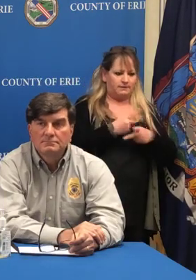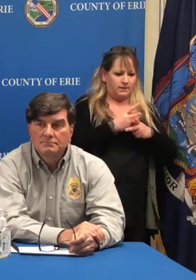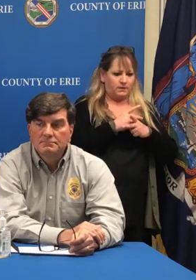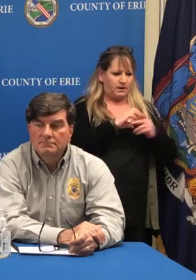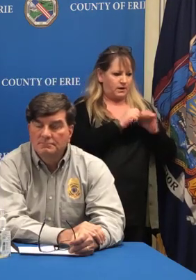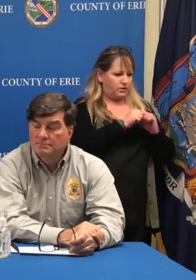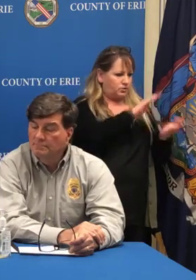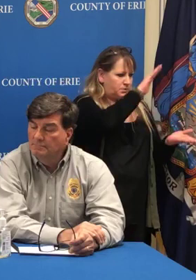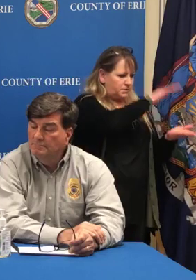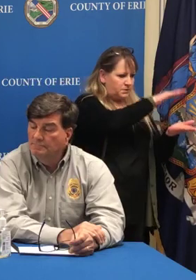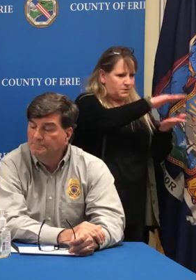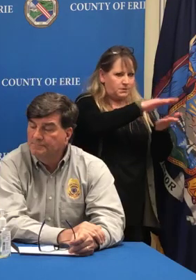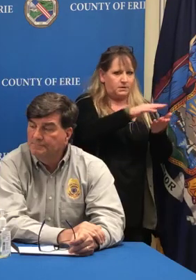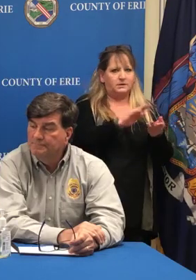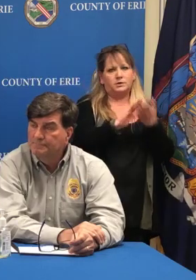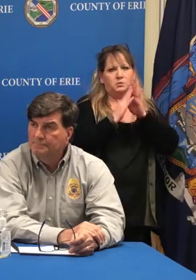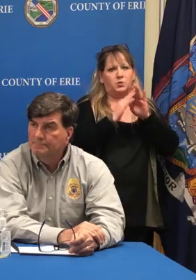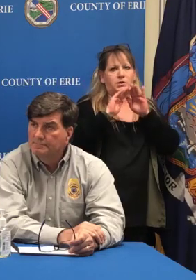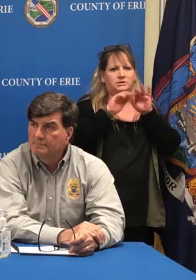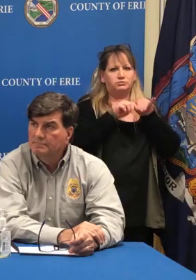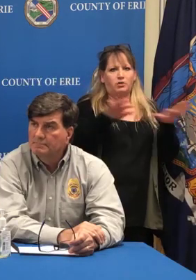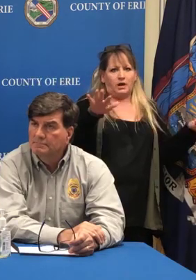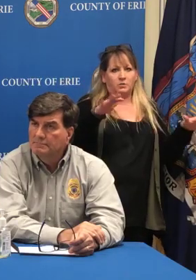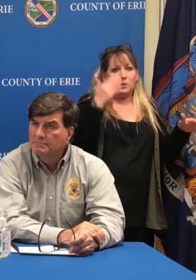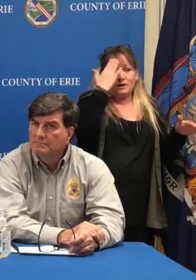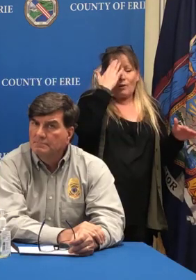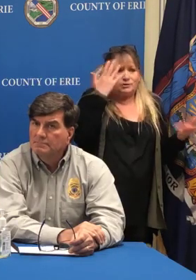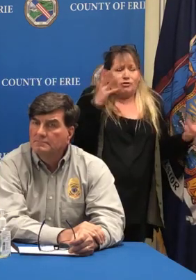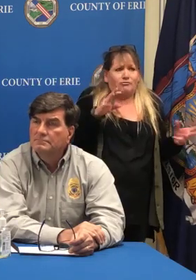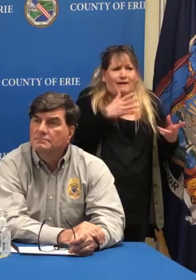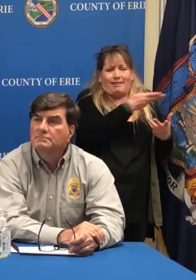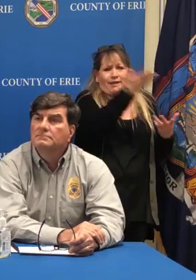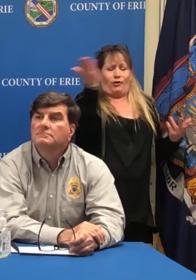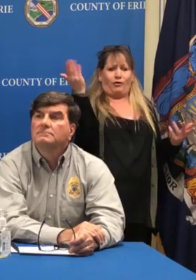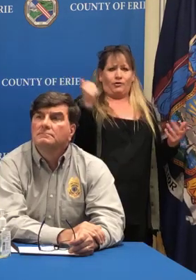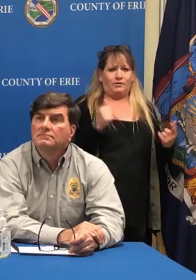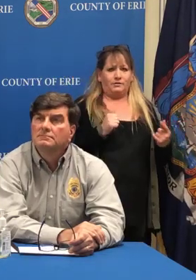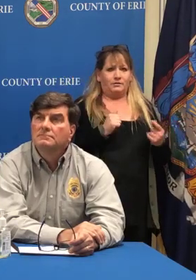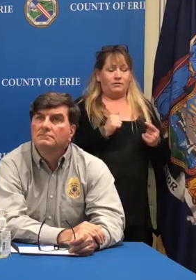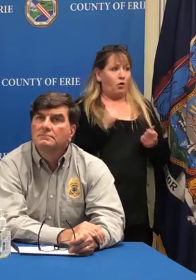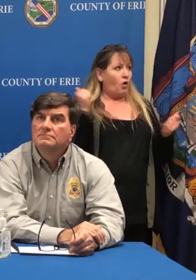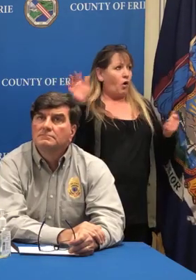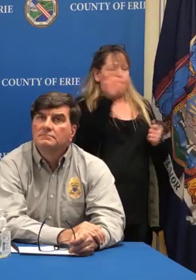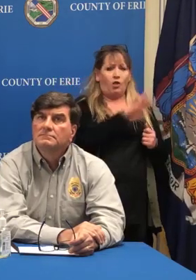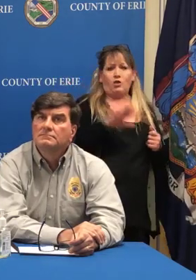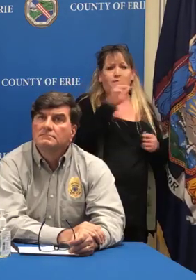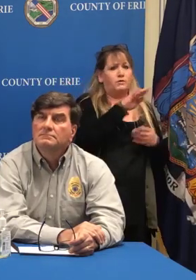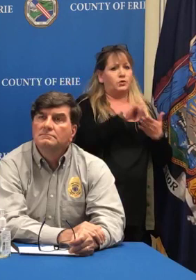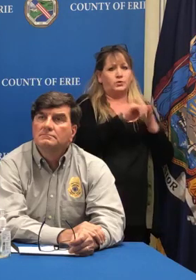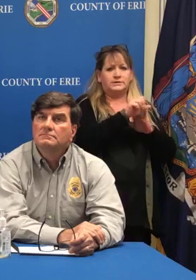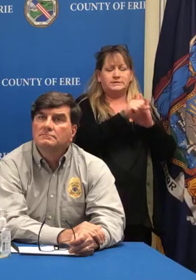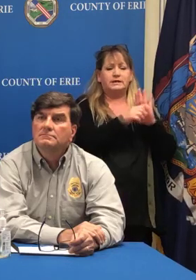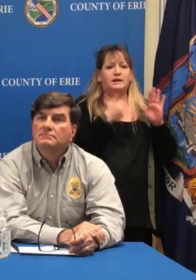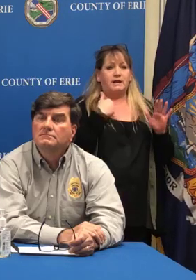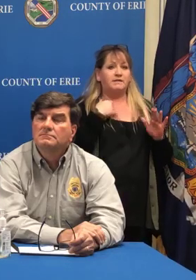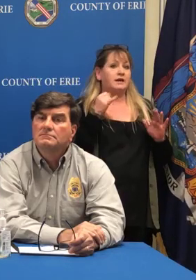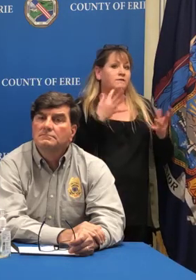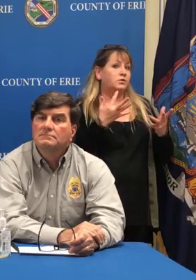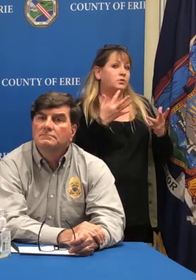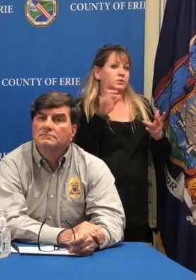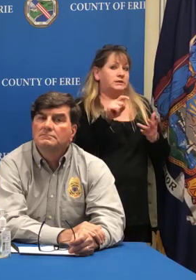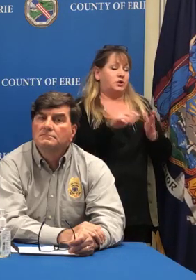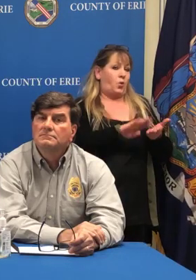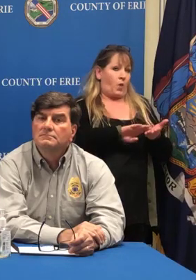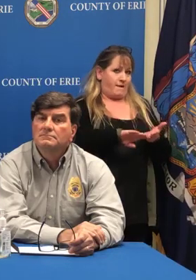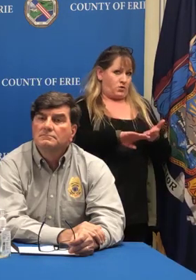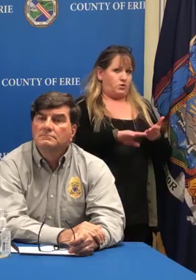the community spread, which we know is out there. This is being applied across New York State. If you are seeking a waiver, and there is